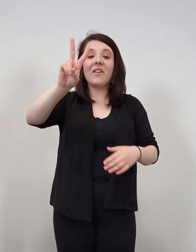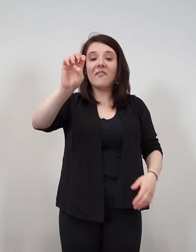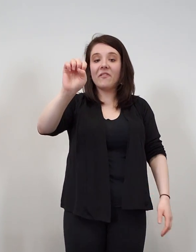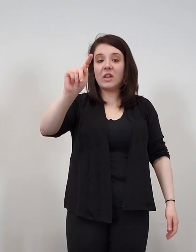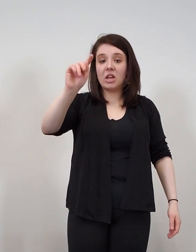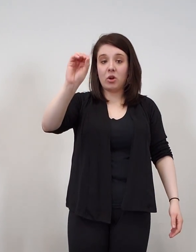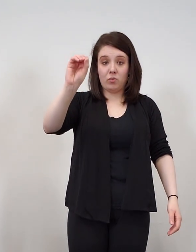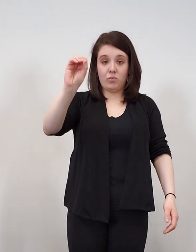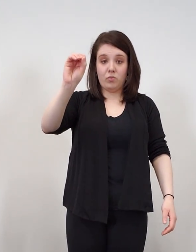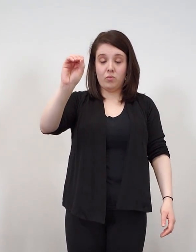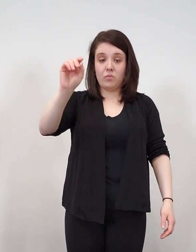unconstitutional.